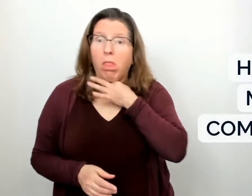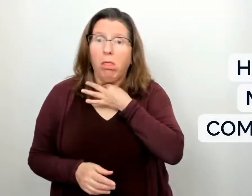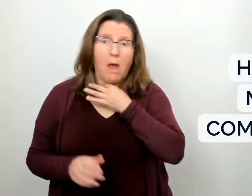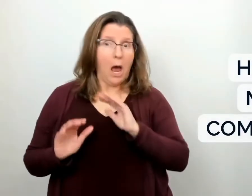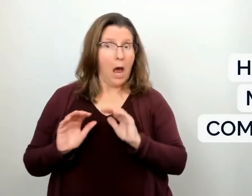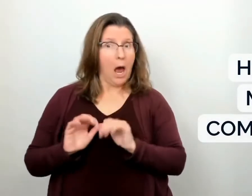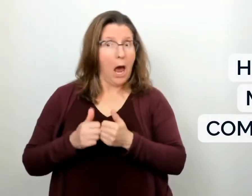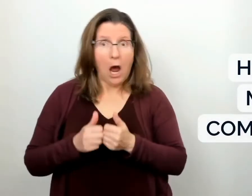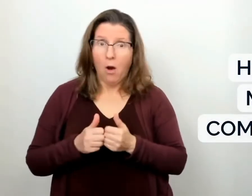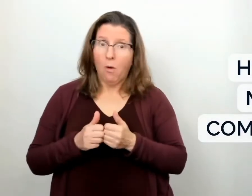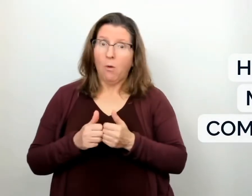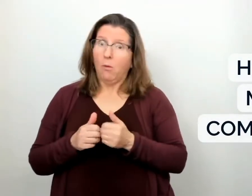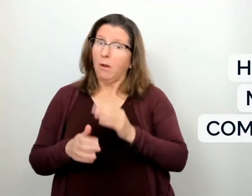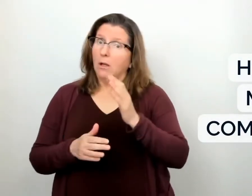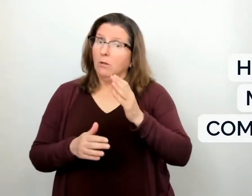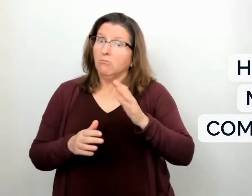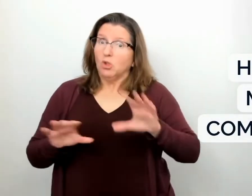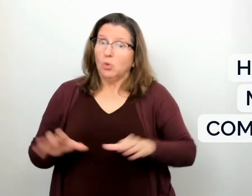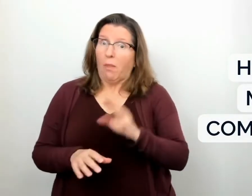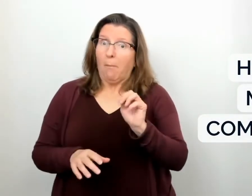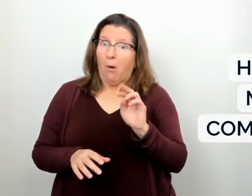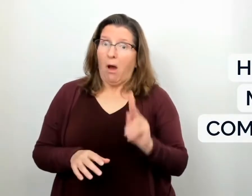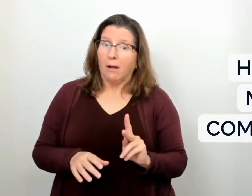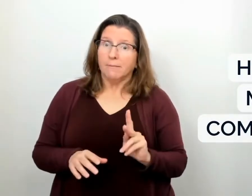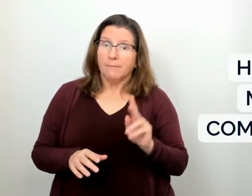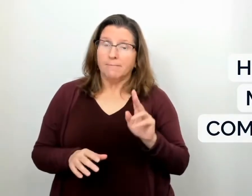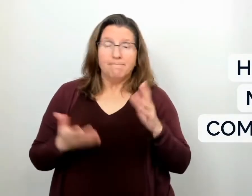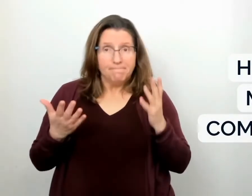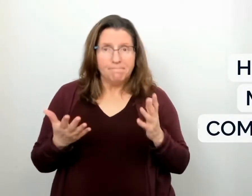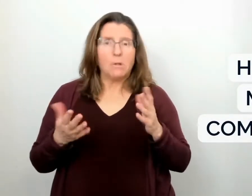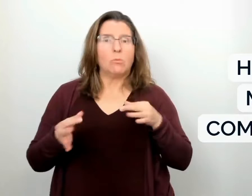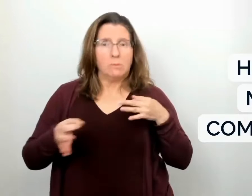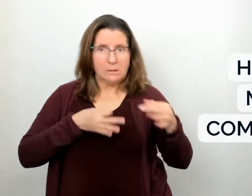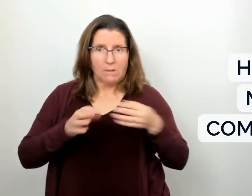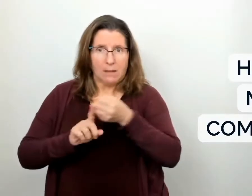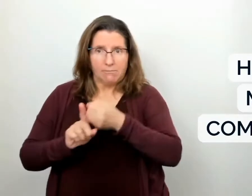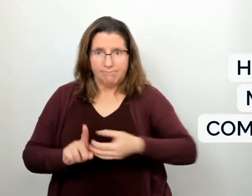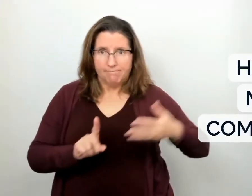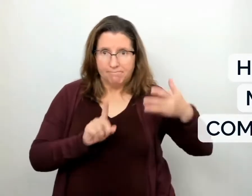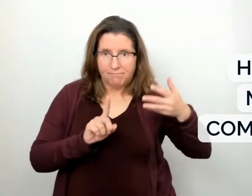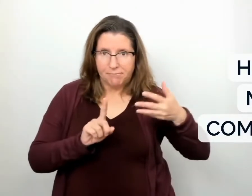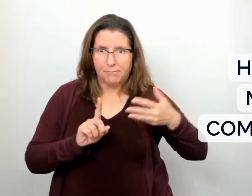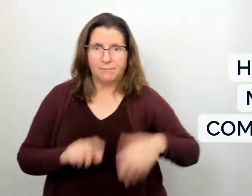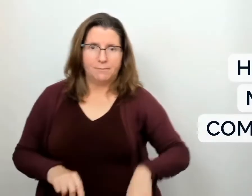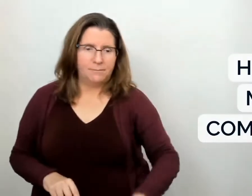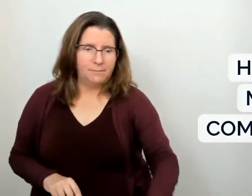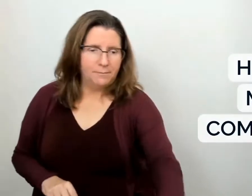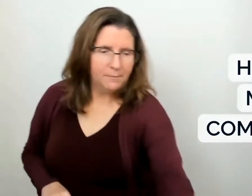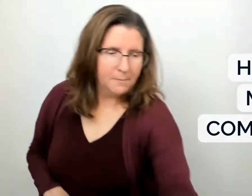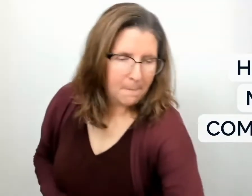For those of you who are interested, I'll explain the marking in more detail.